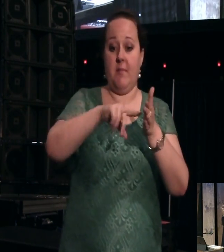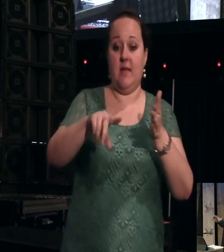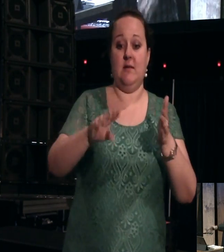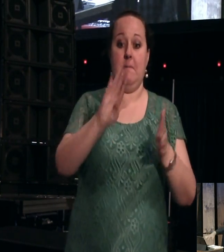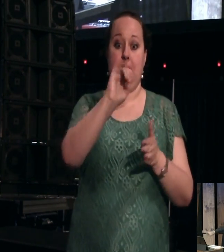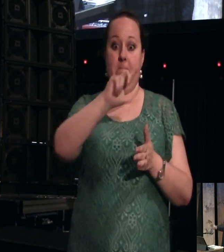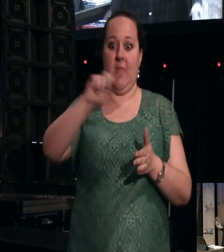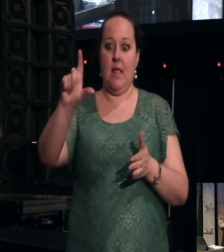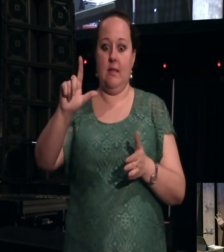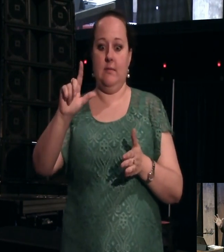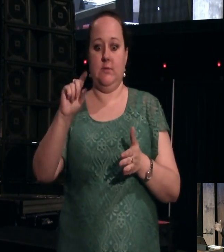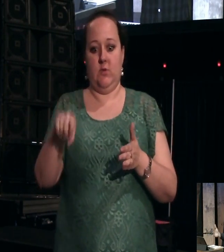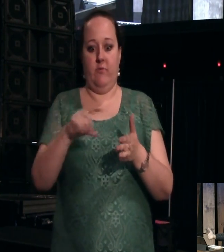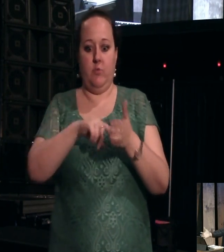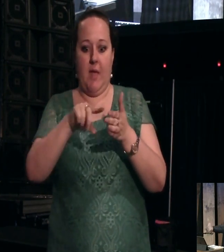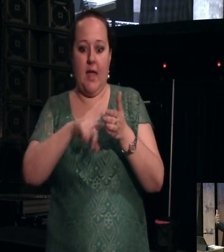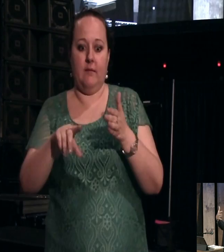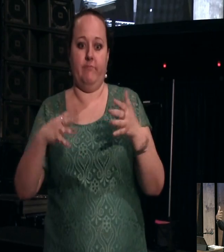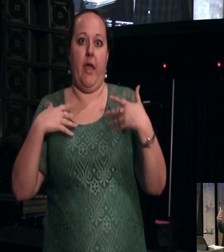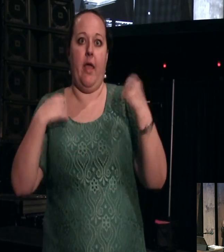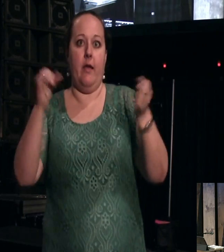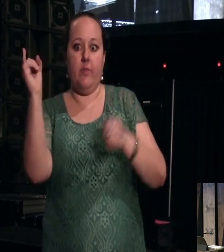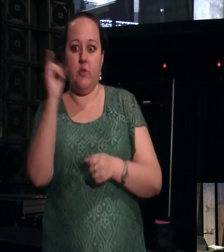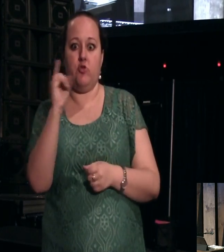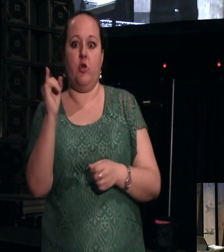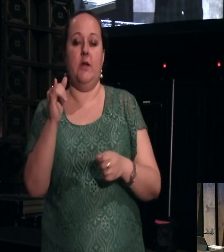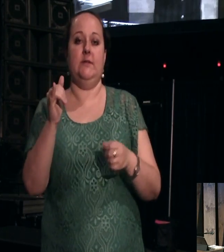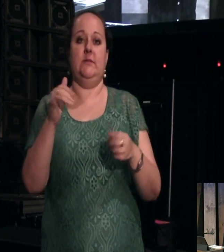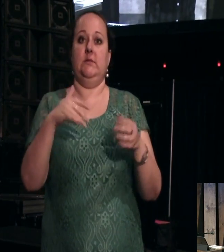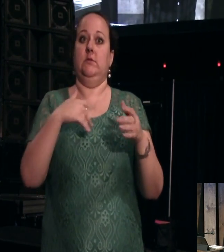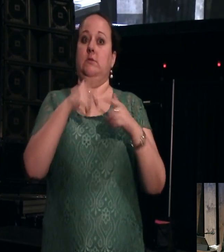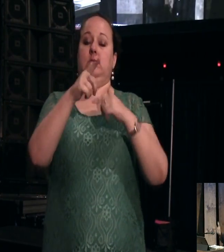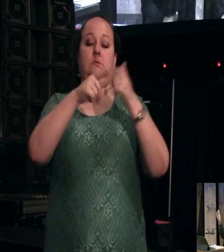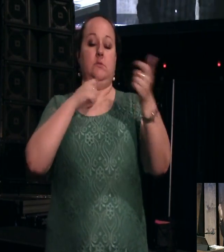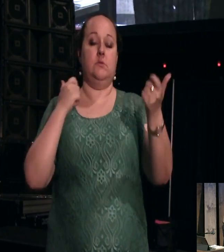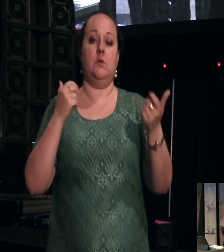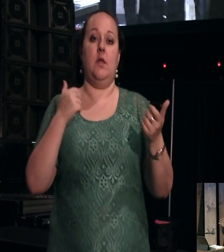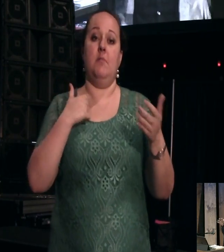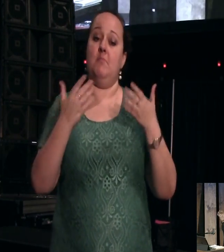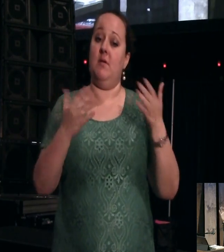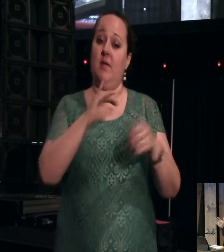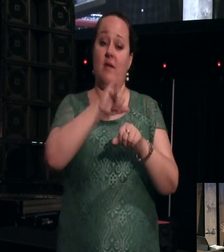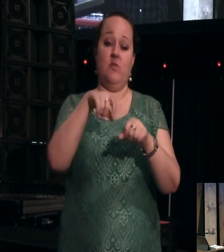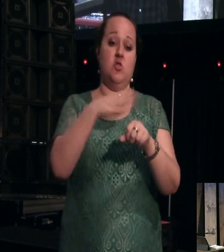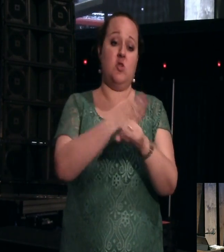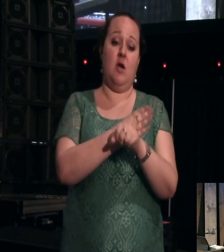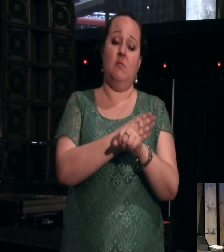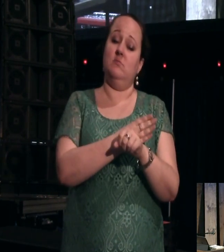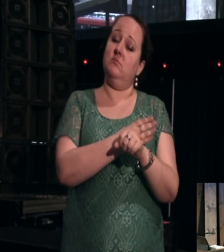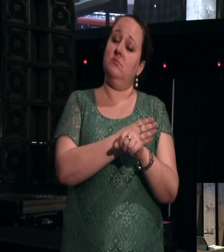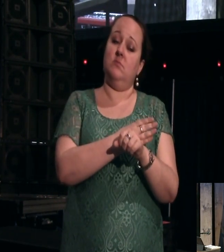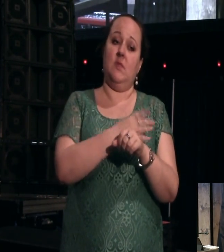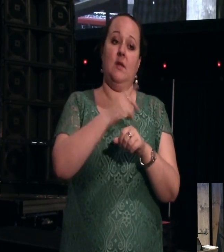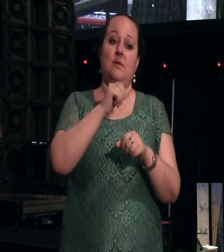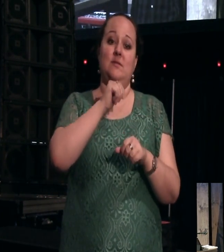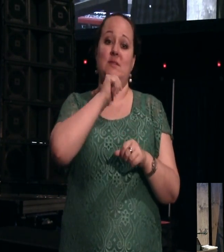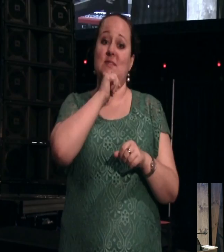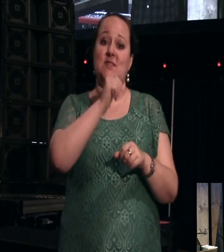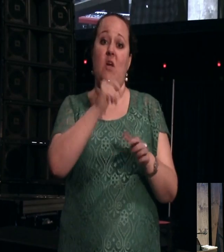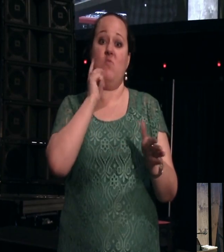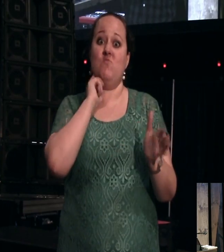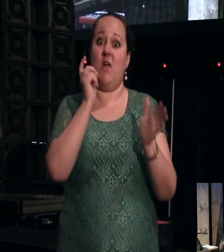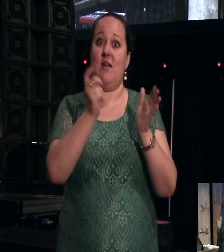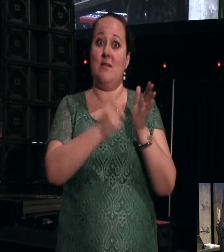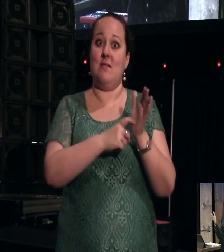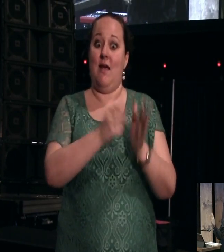and a whole other just wide range of bills that you have to pay. You're going to have health insurance premiums. And you might have a